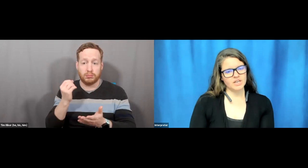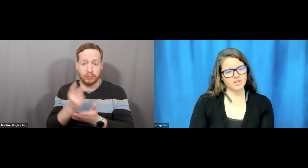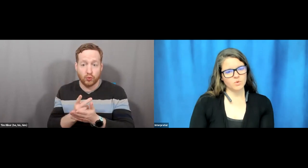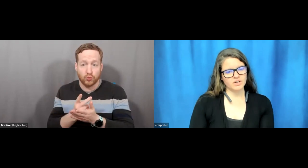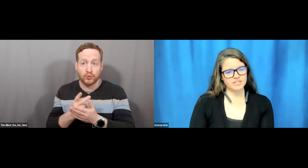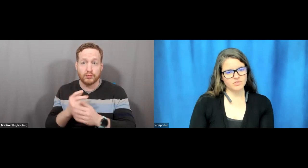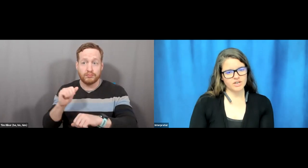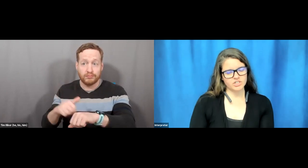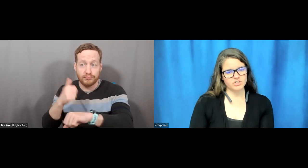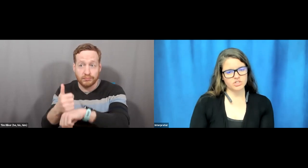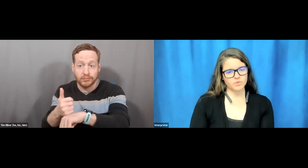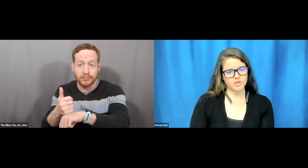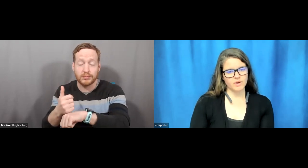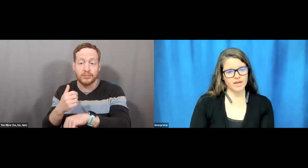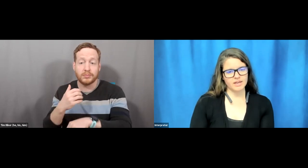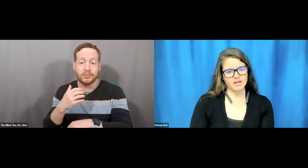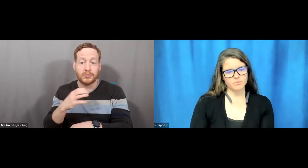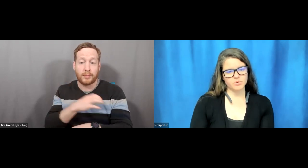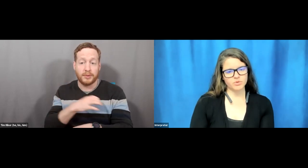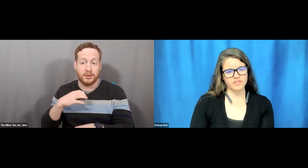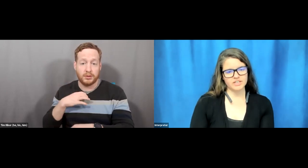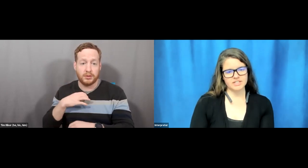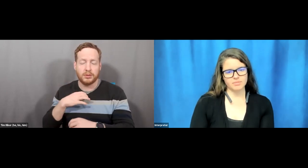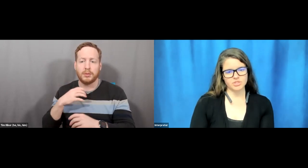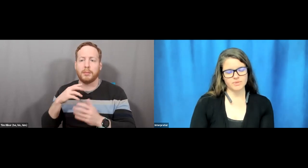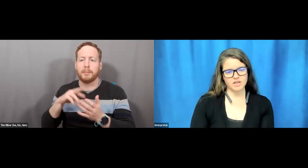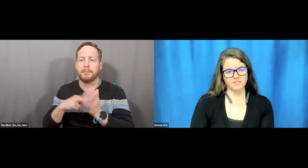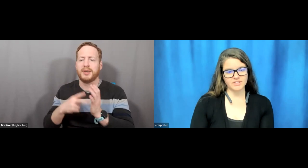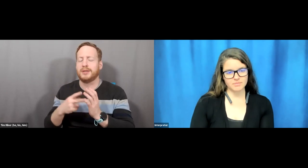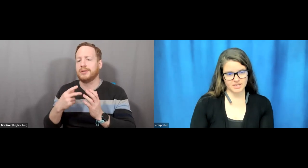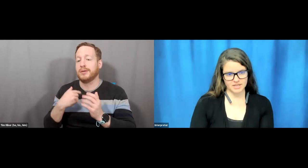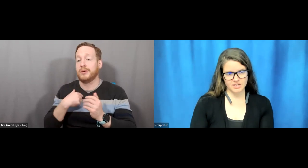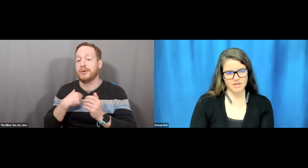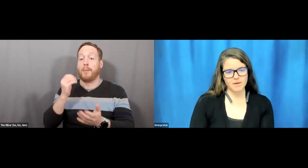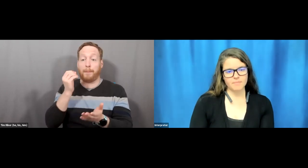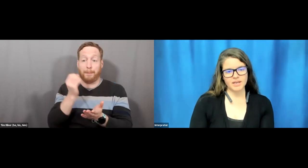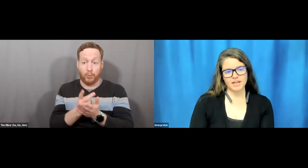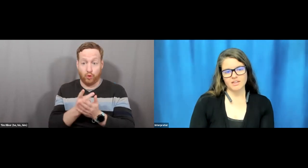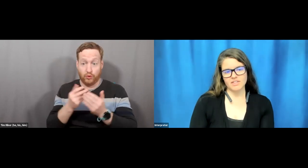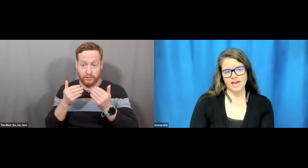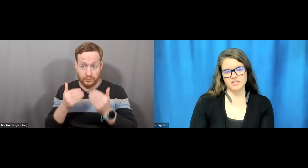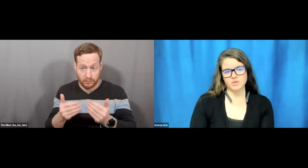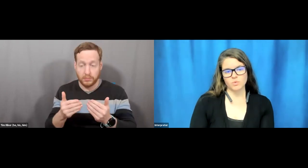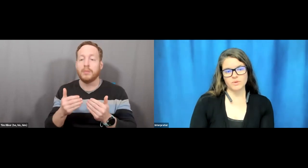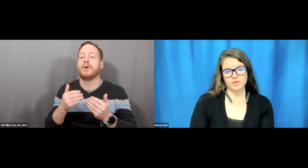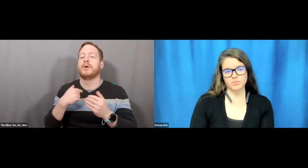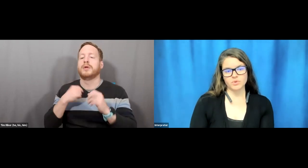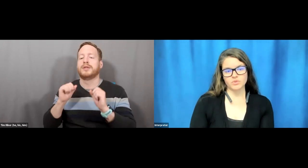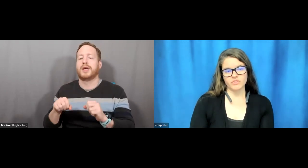in your consideration, should we go ahead and approve the establishment of a committee, meaning that we would approve